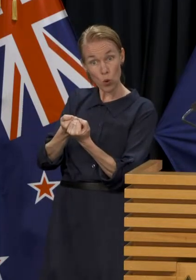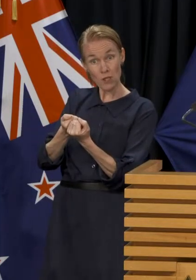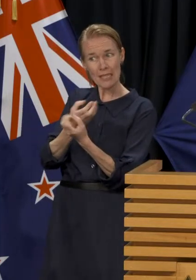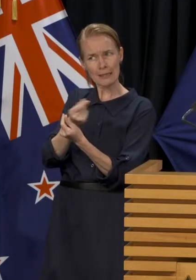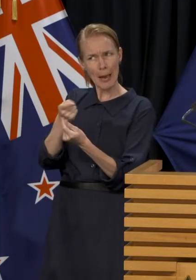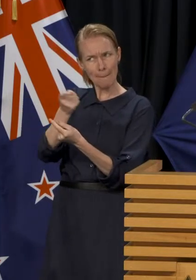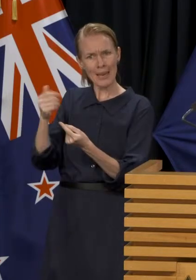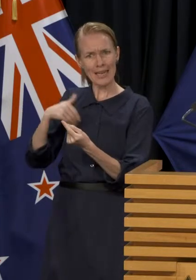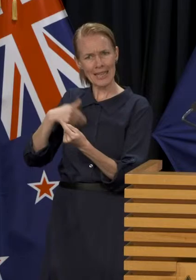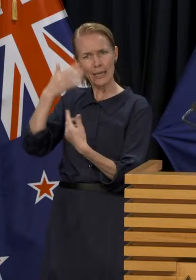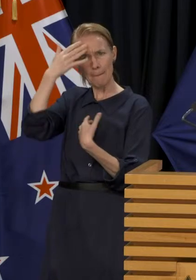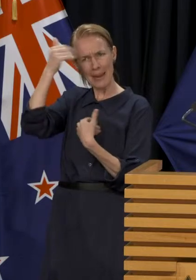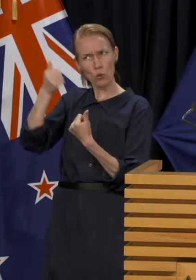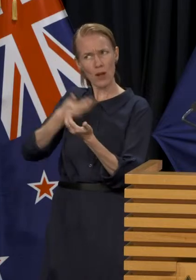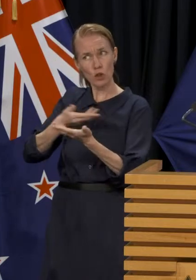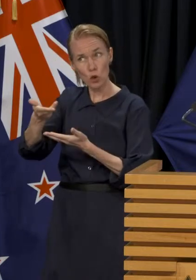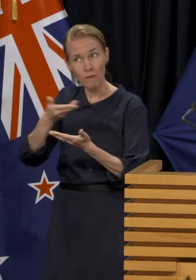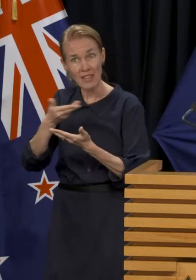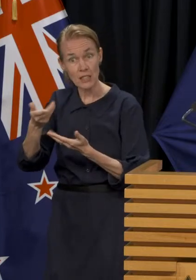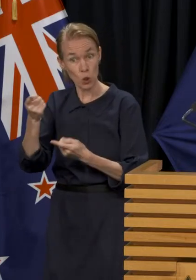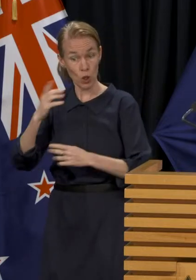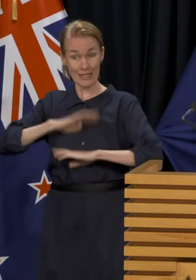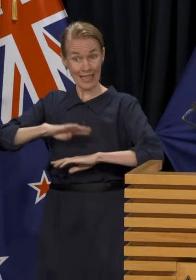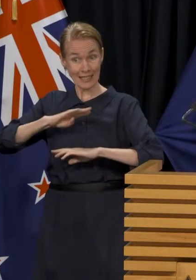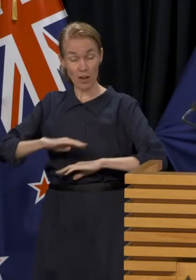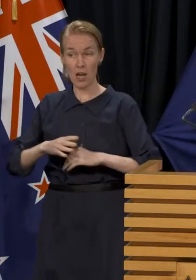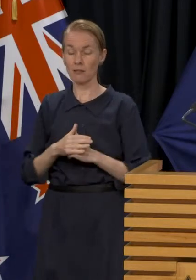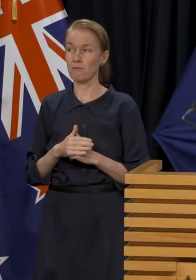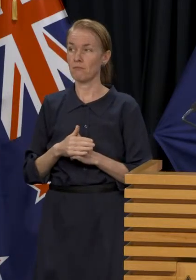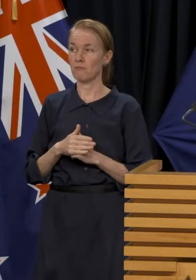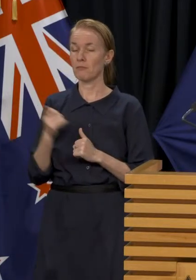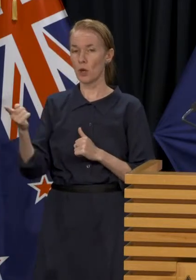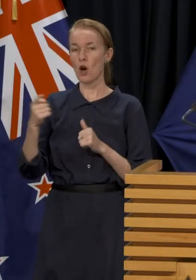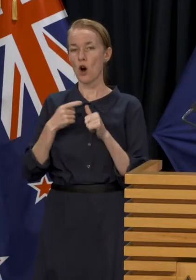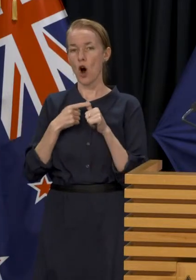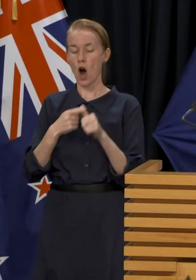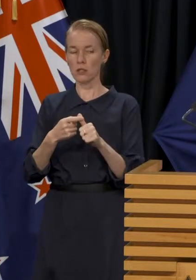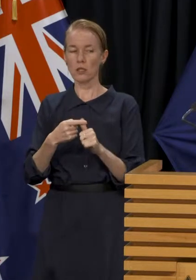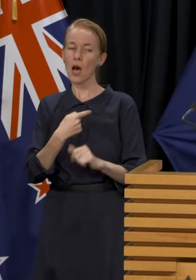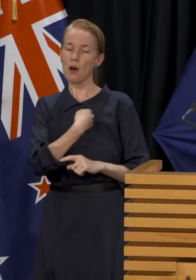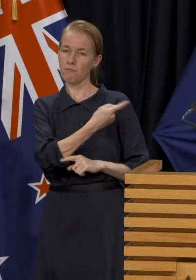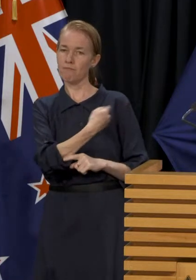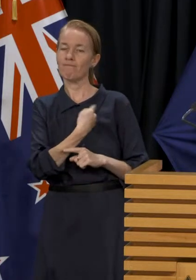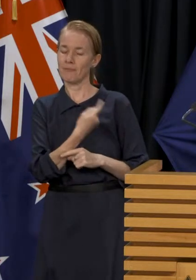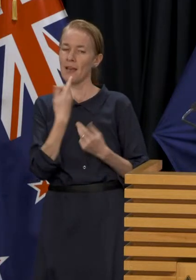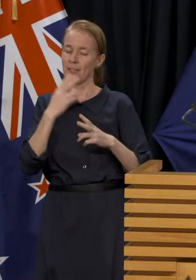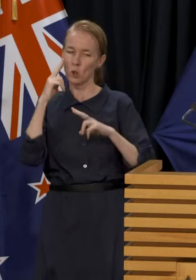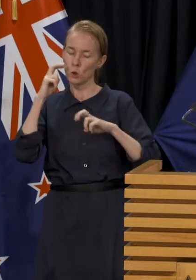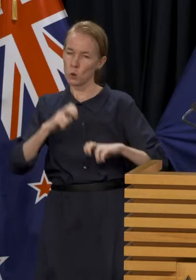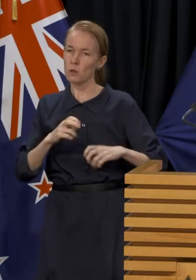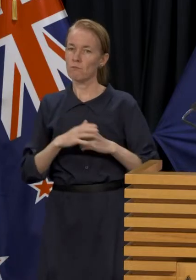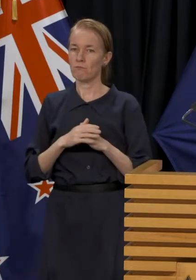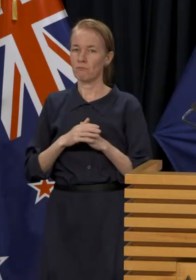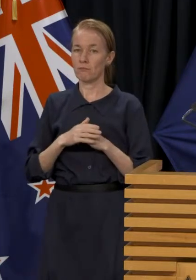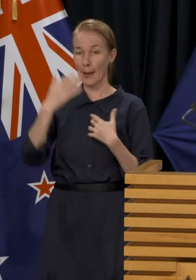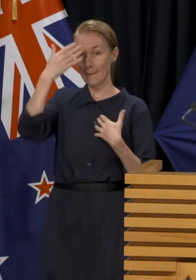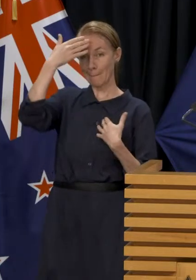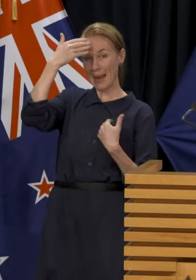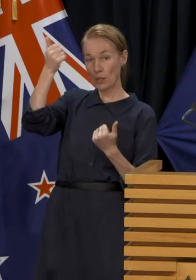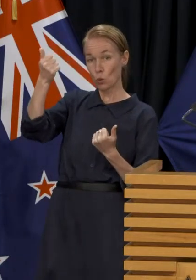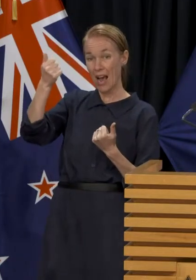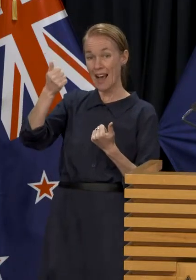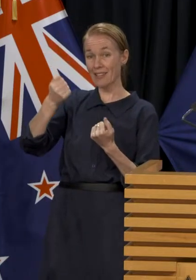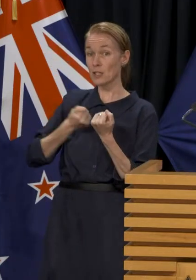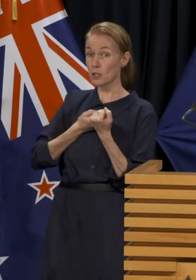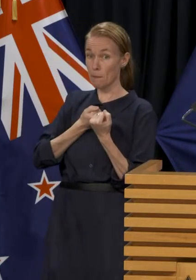back 3.5 weeks, was look exactly at this issue. The extra mental health support, mental health support was beefed